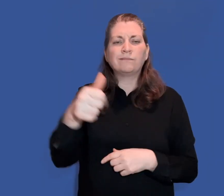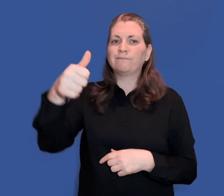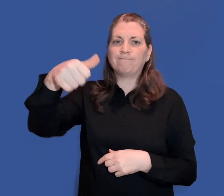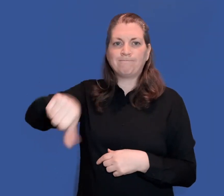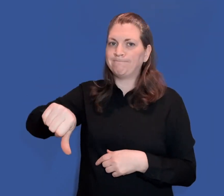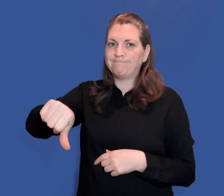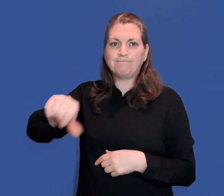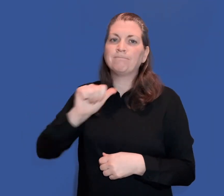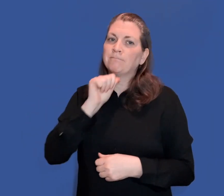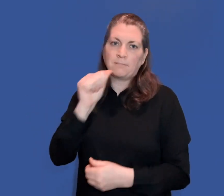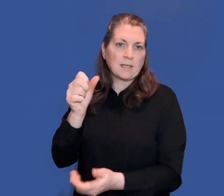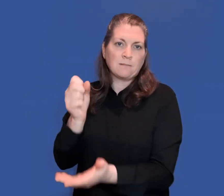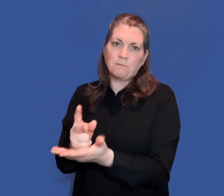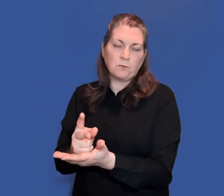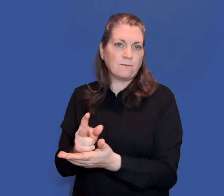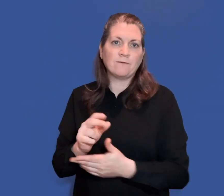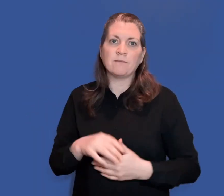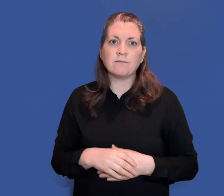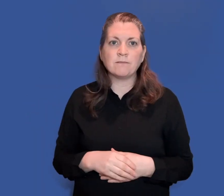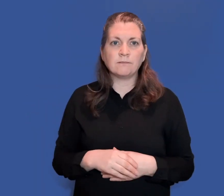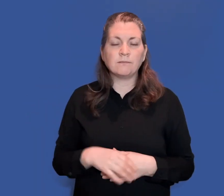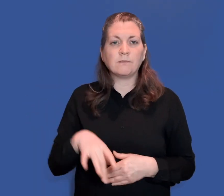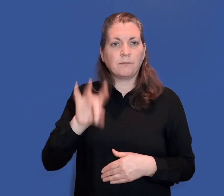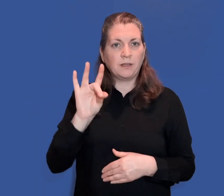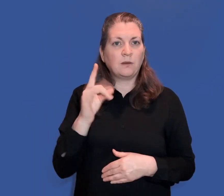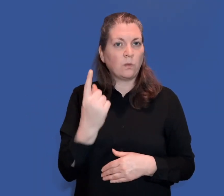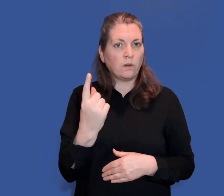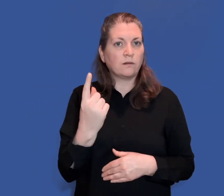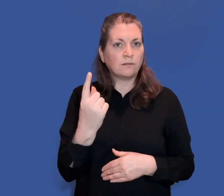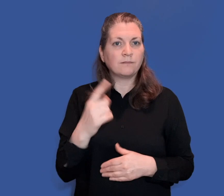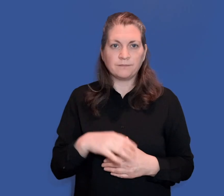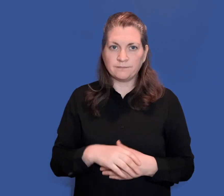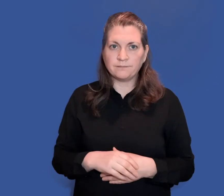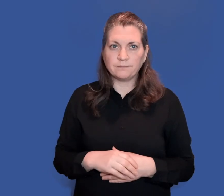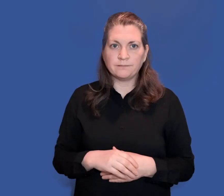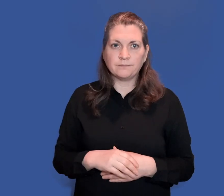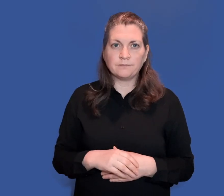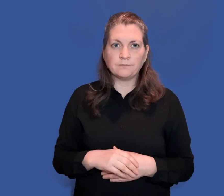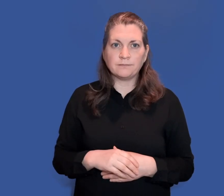Please cast your vote to either approve or reject this proposal.